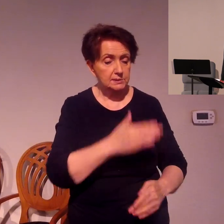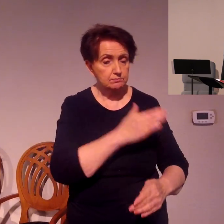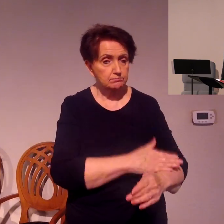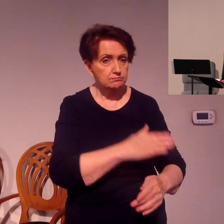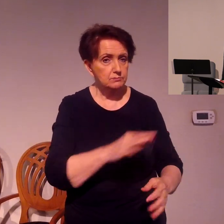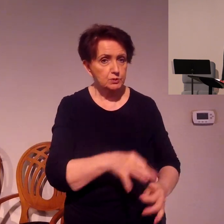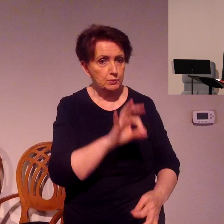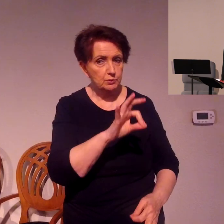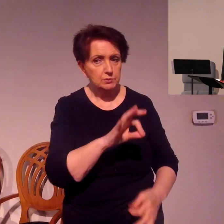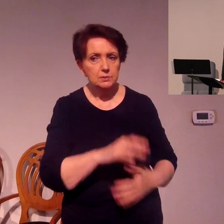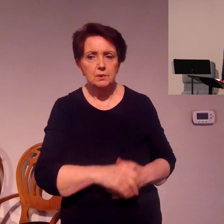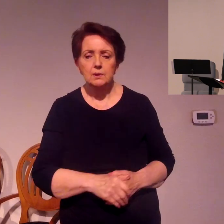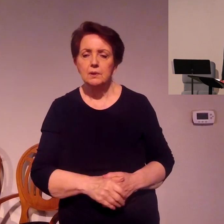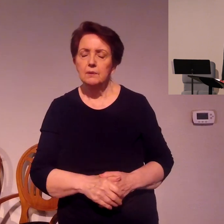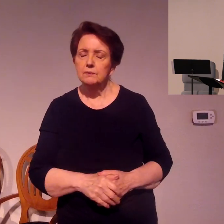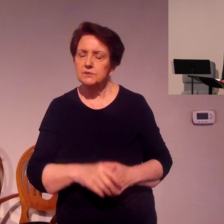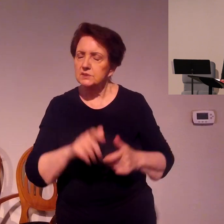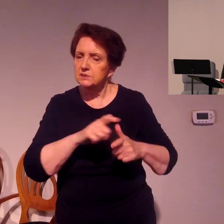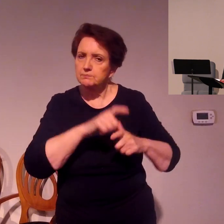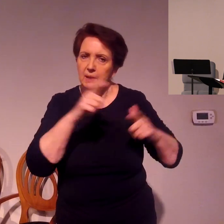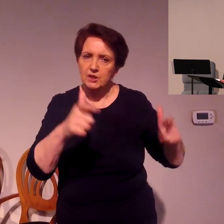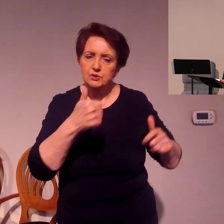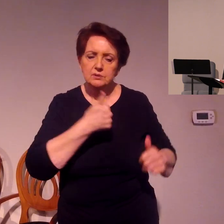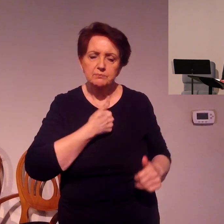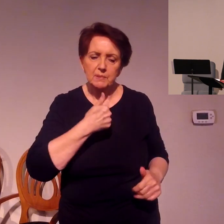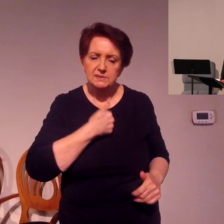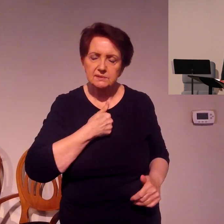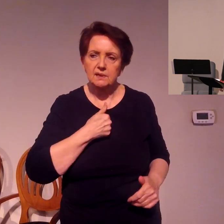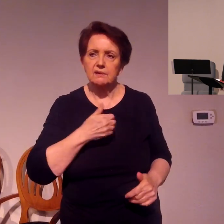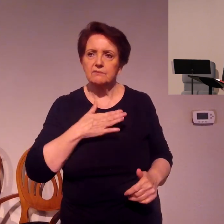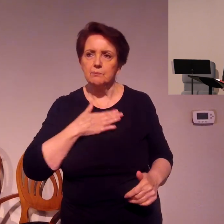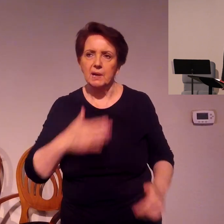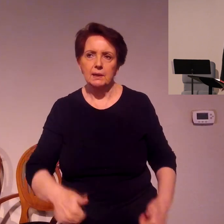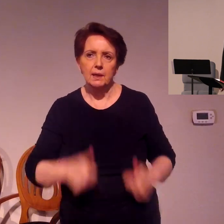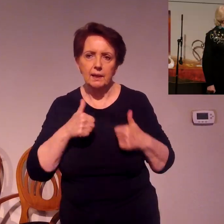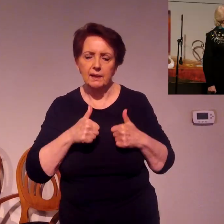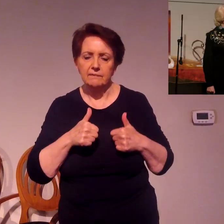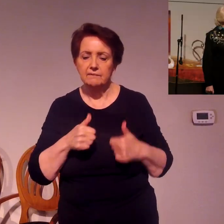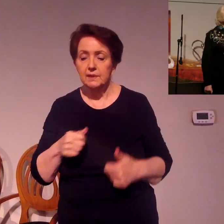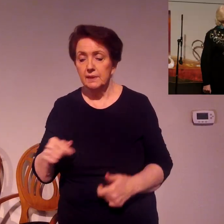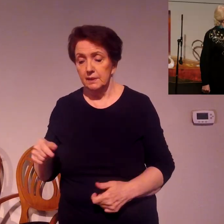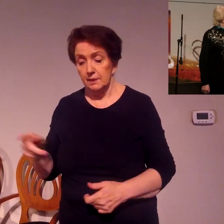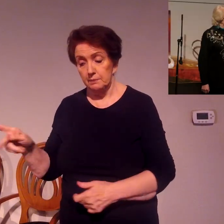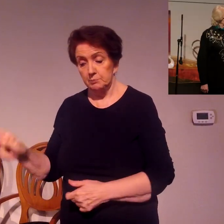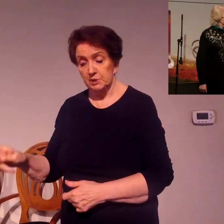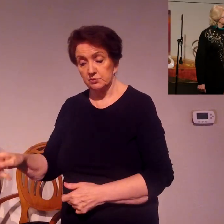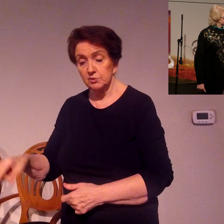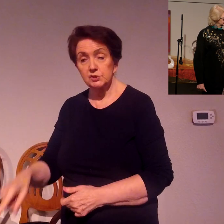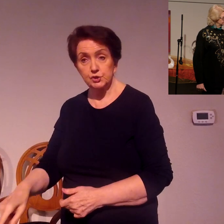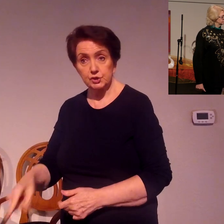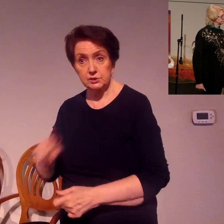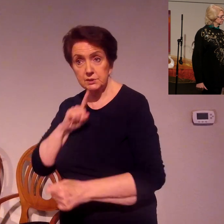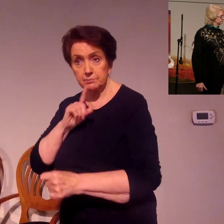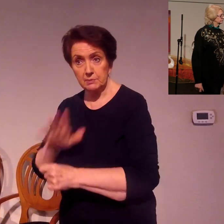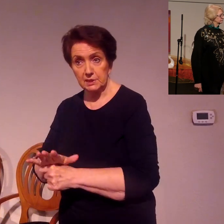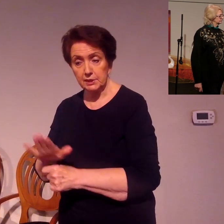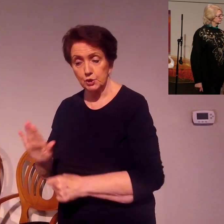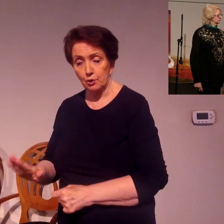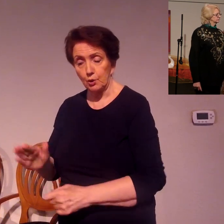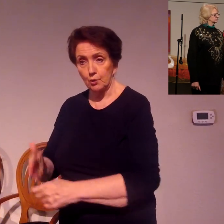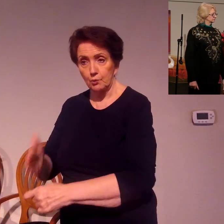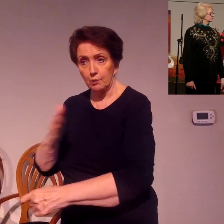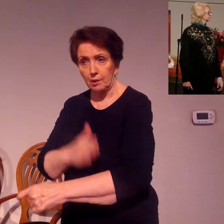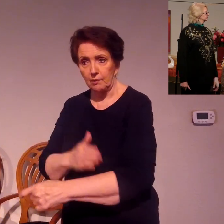my expansion of myself in my own life, and Petra is committed to her personal growth,